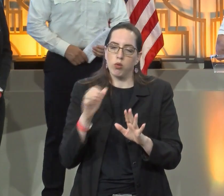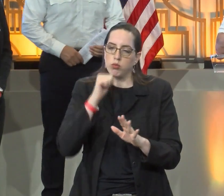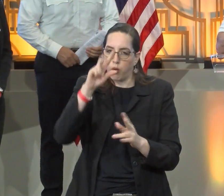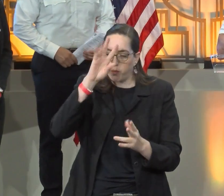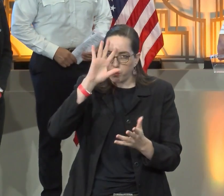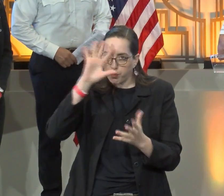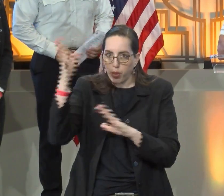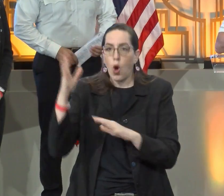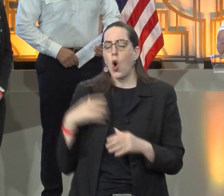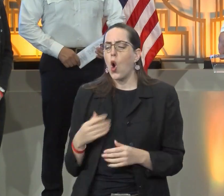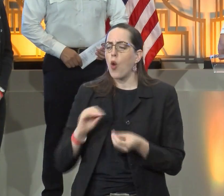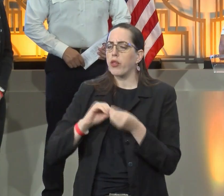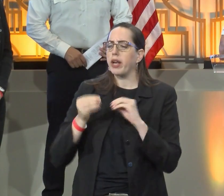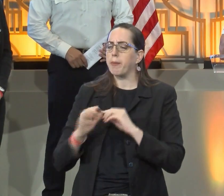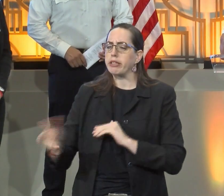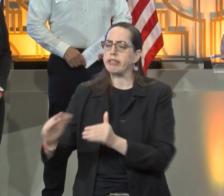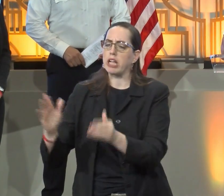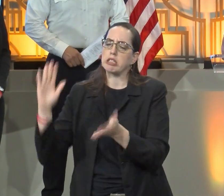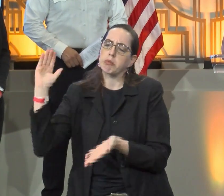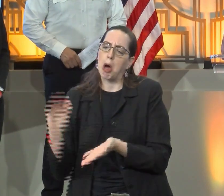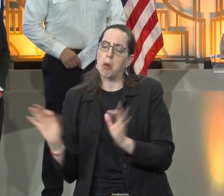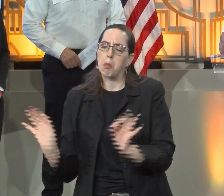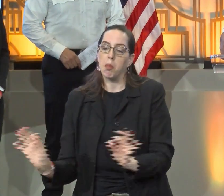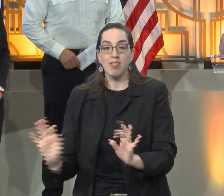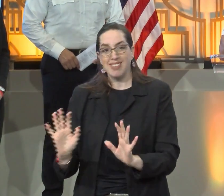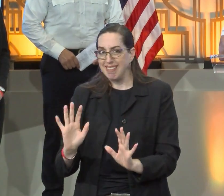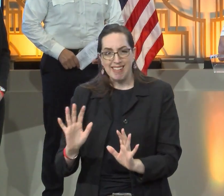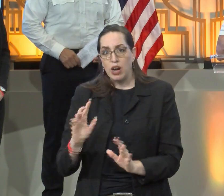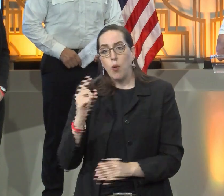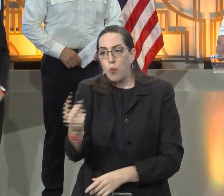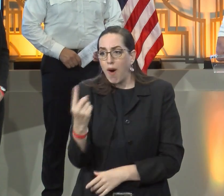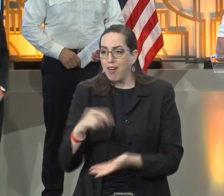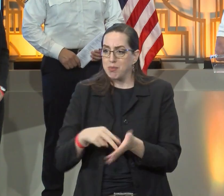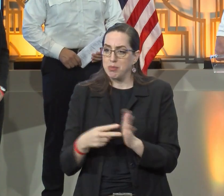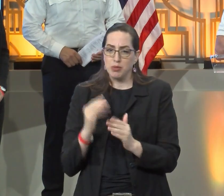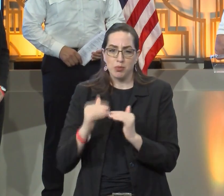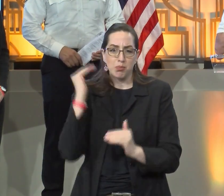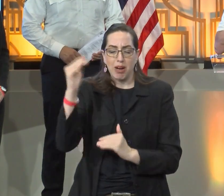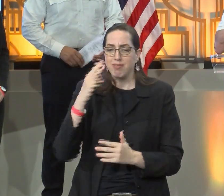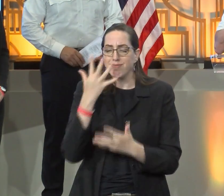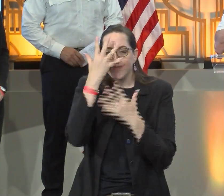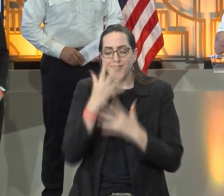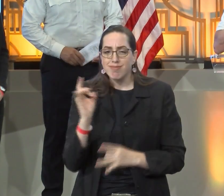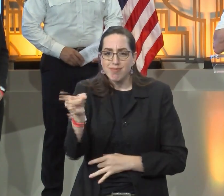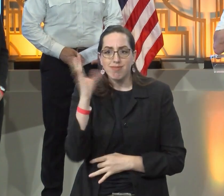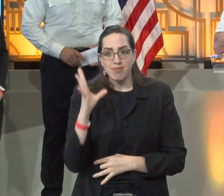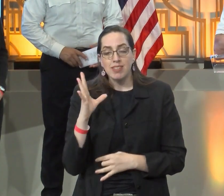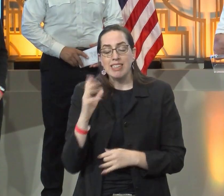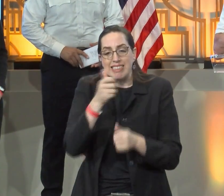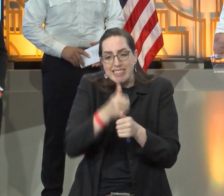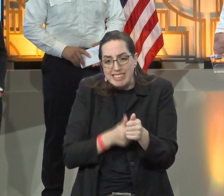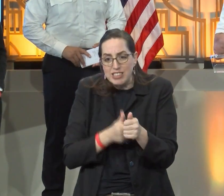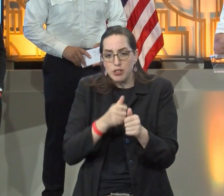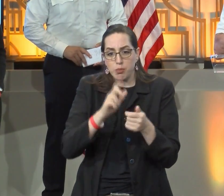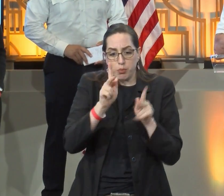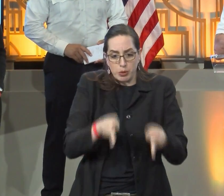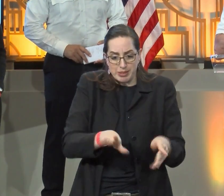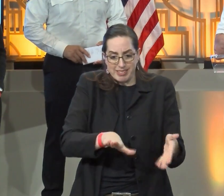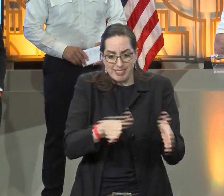number of deaths is small, any death is tragic. One is too many, we know that. But for each of those